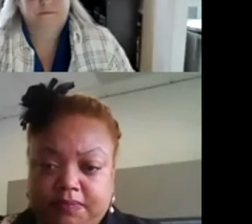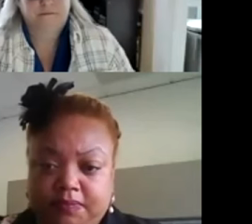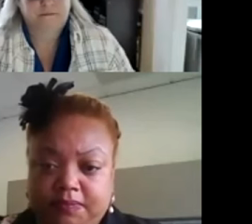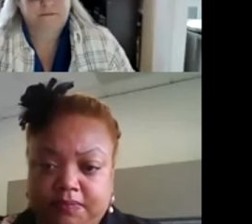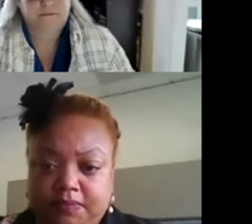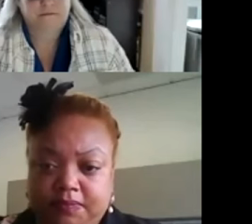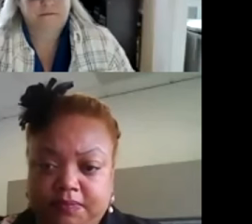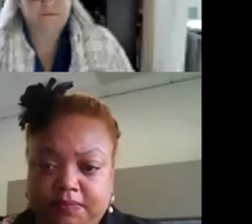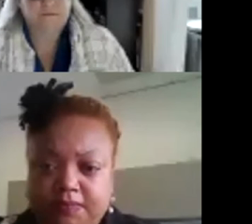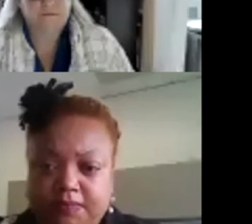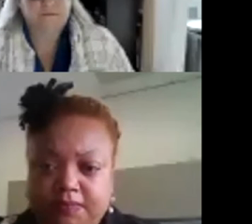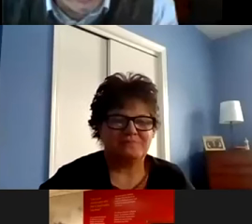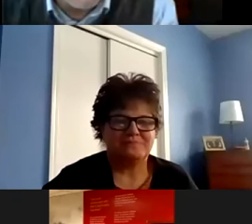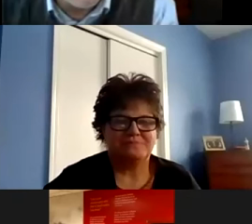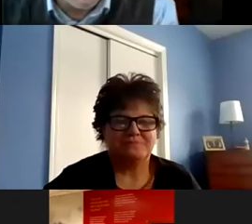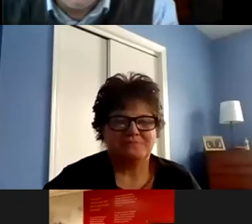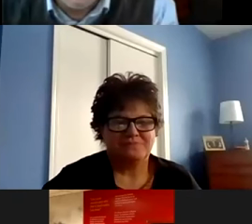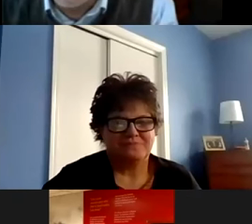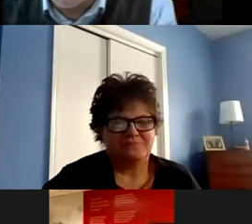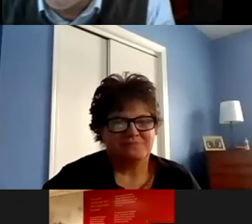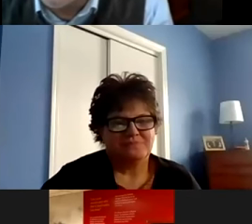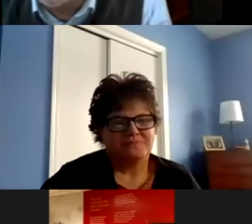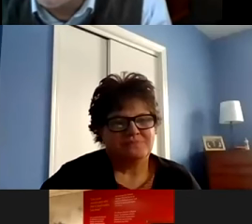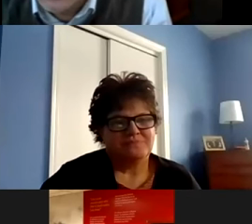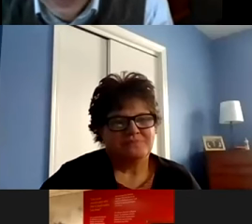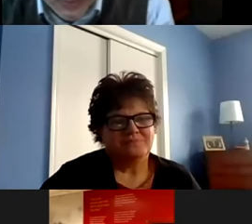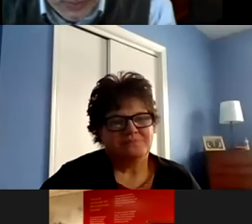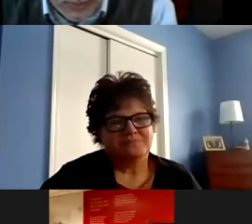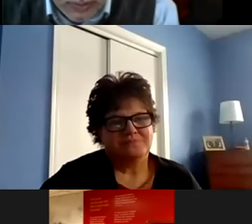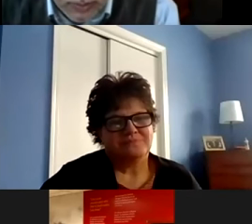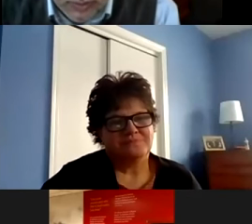march, and then we'll give our award.